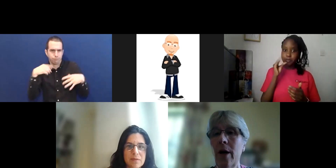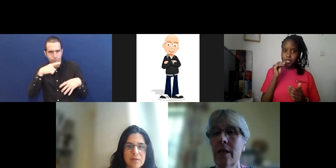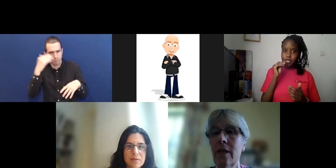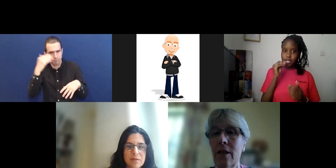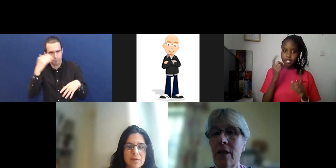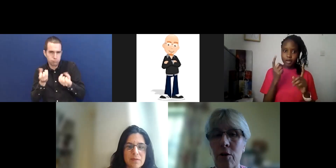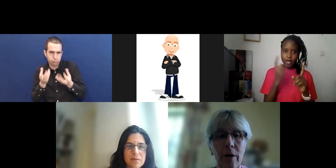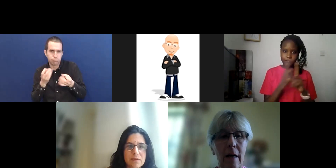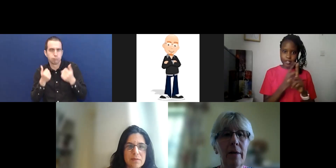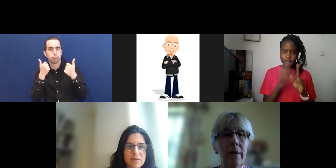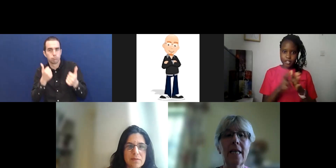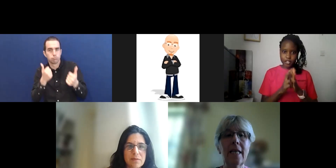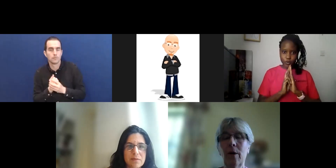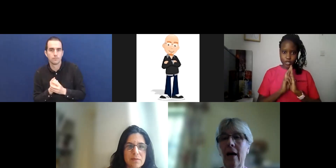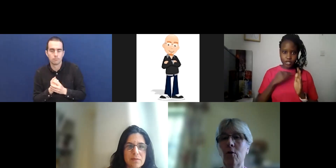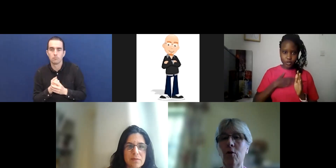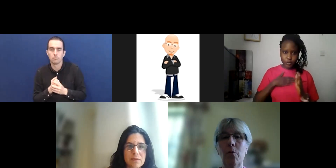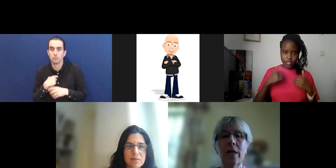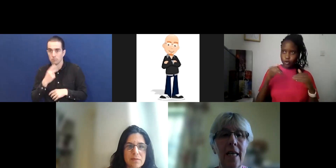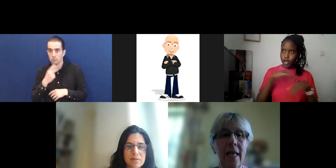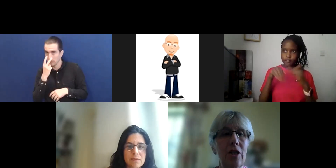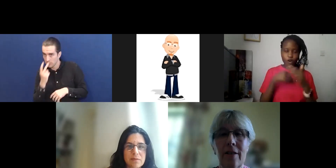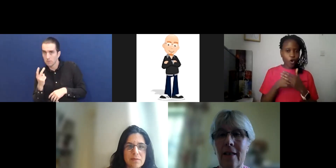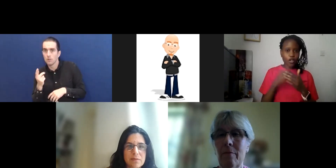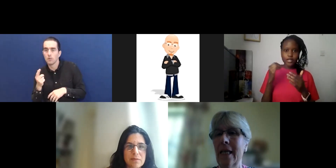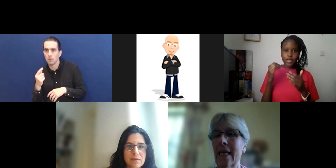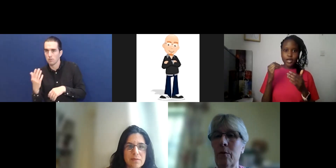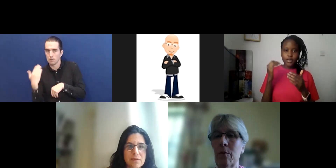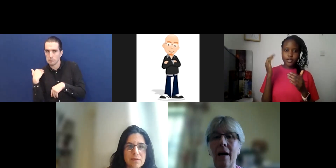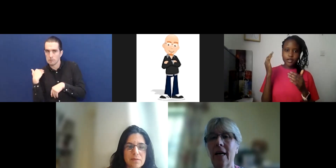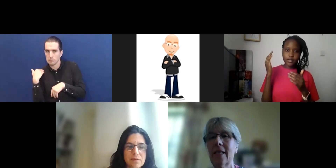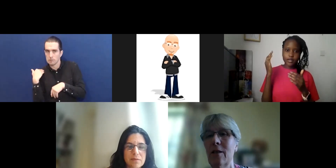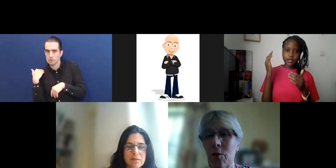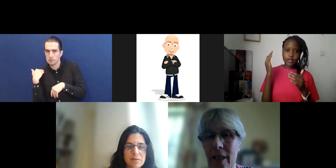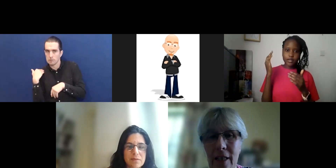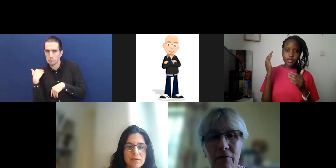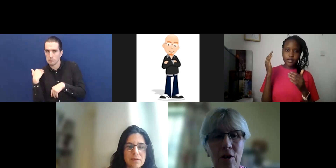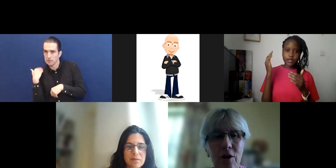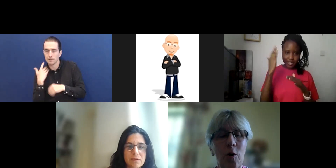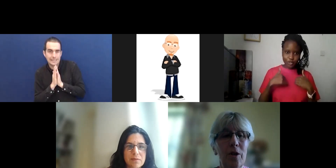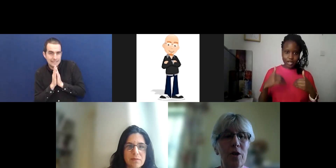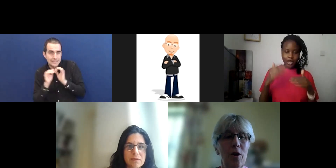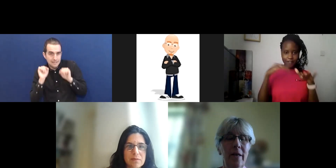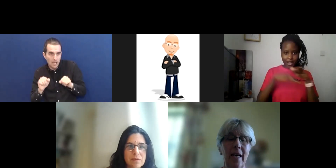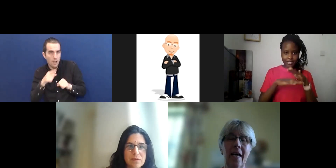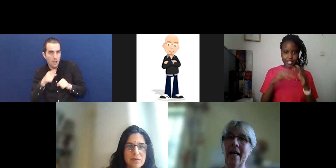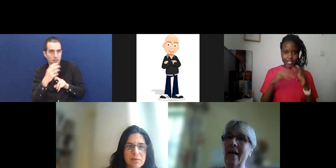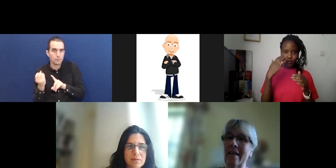there were several requests to, please can we have all the presentations, and please can we have access to these different documents.